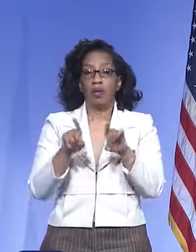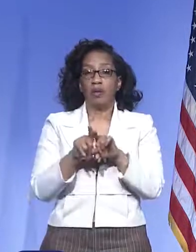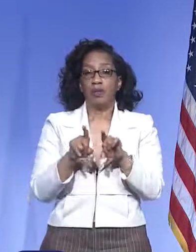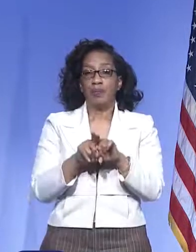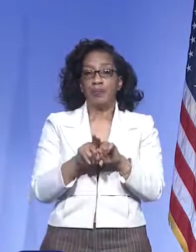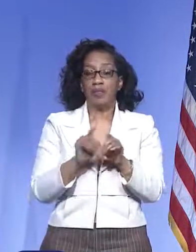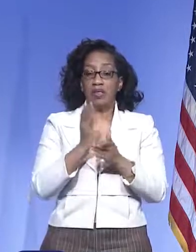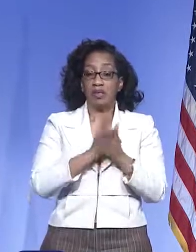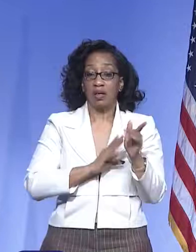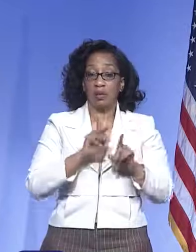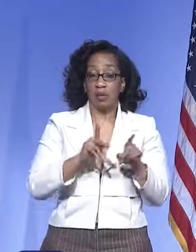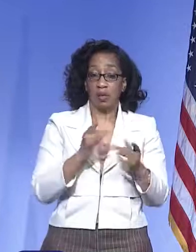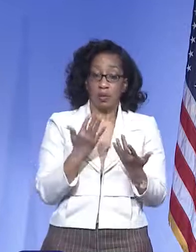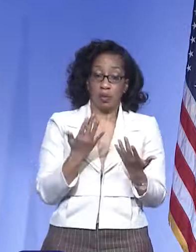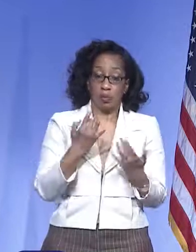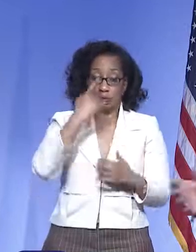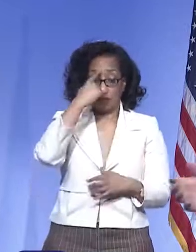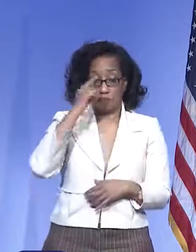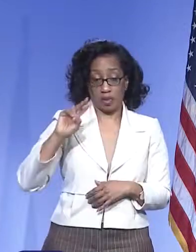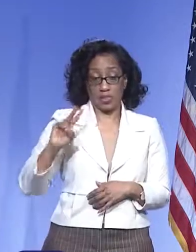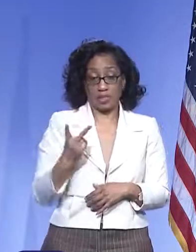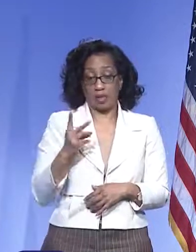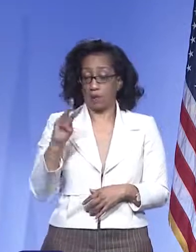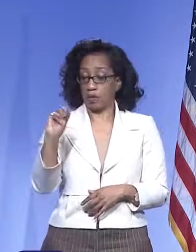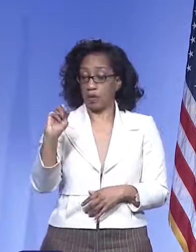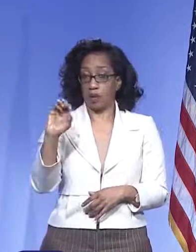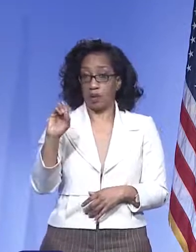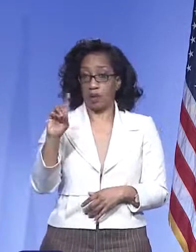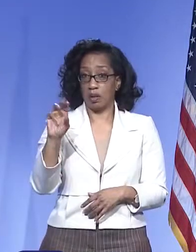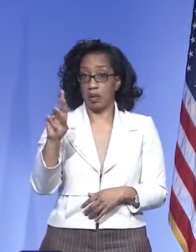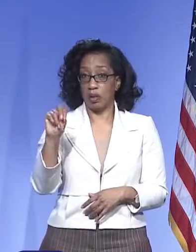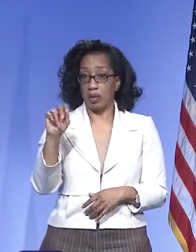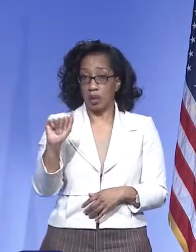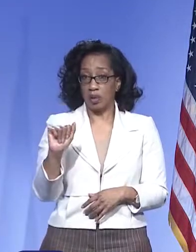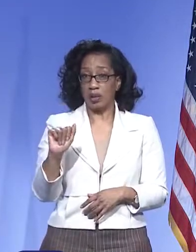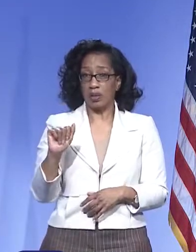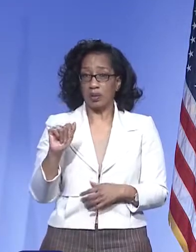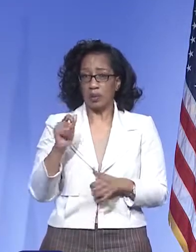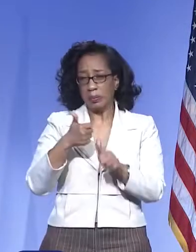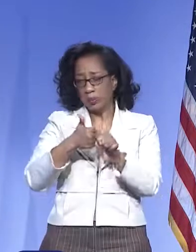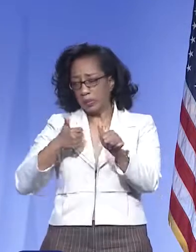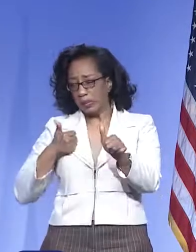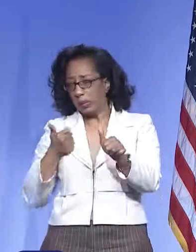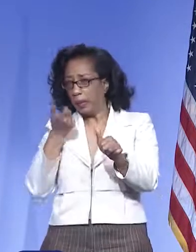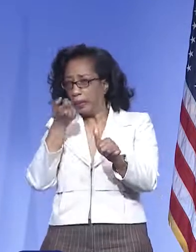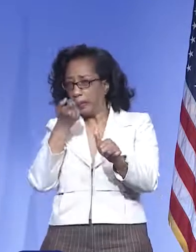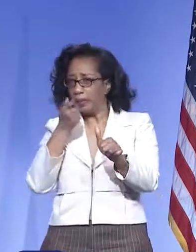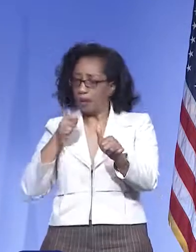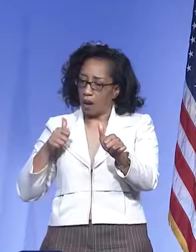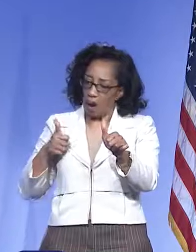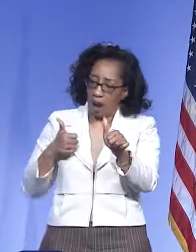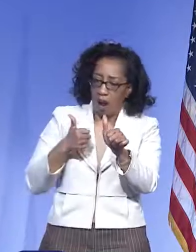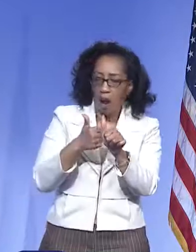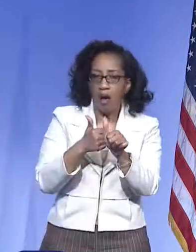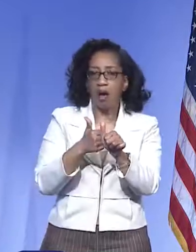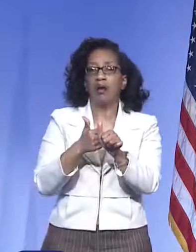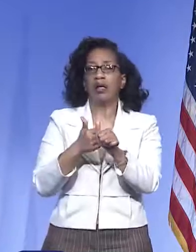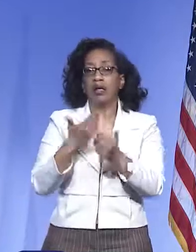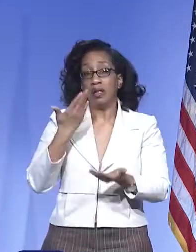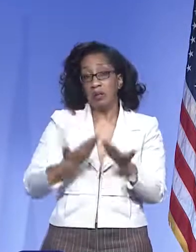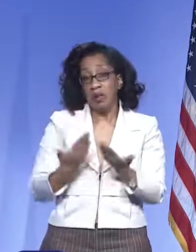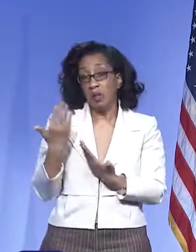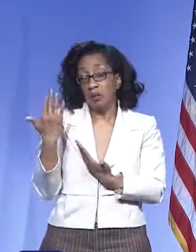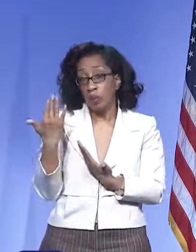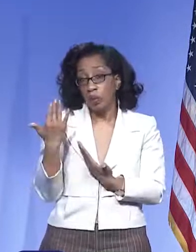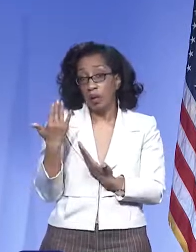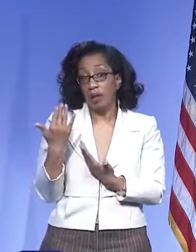some folks had to wait for their second dose Moderna because the supply chain had to catch up a little bit, they may have to wait for their second dose Pfizer,